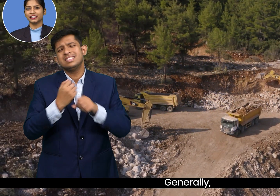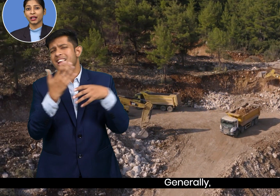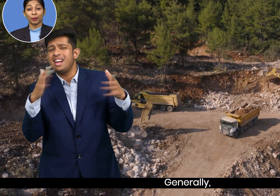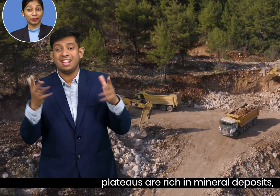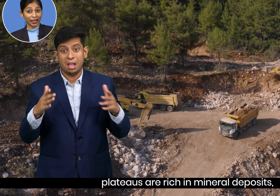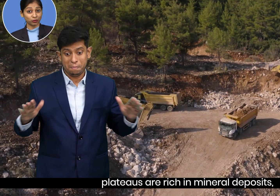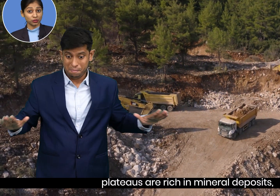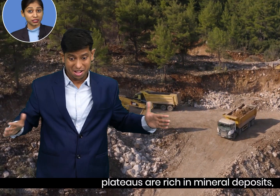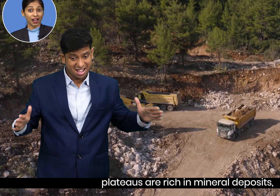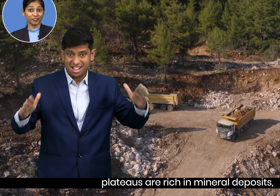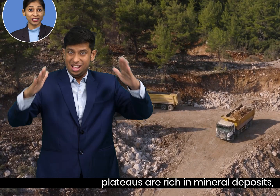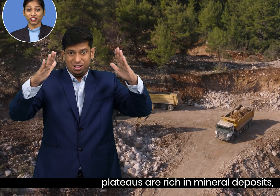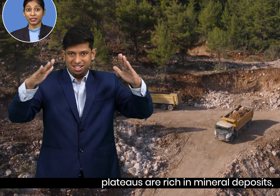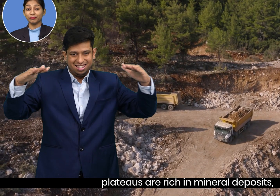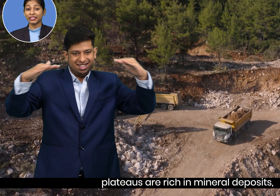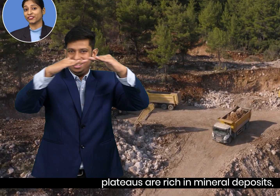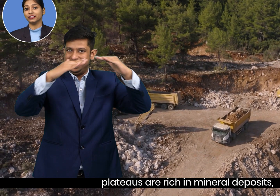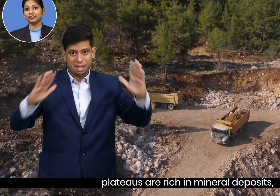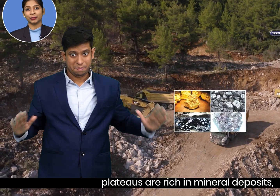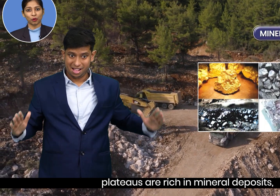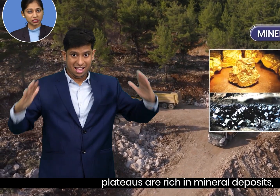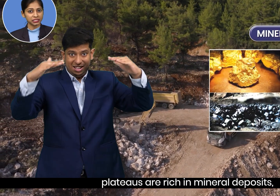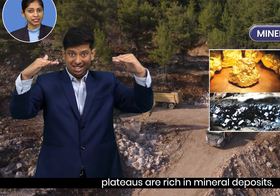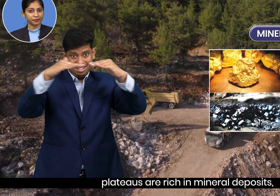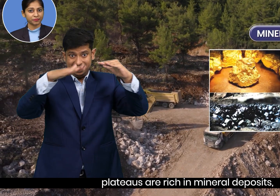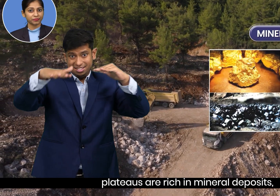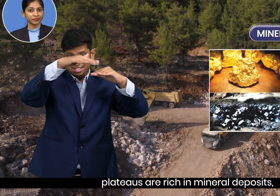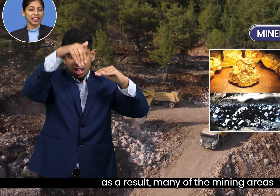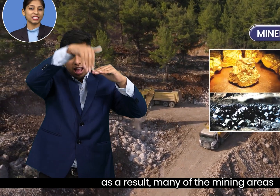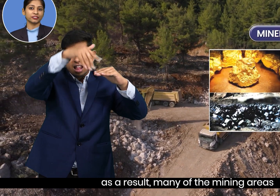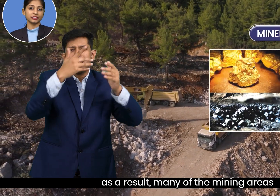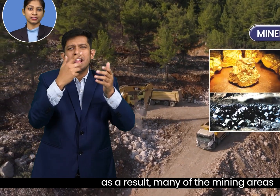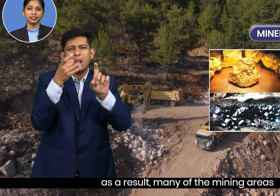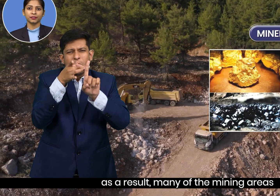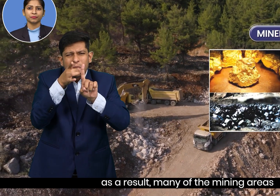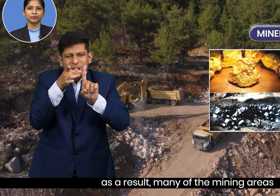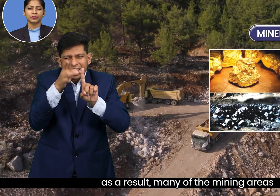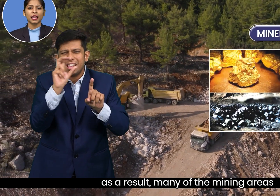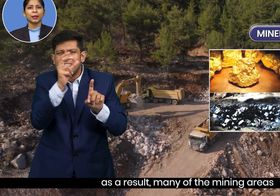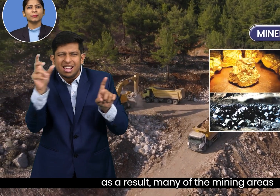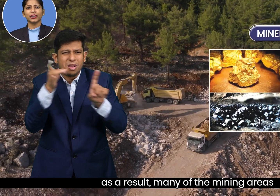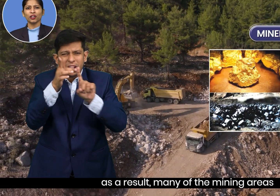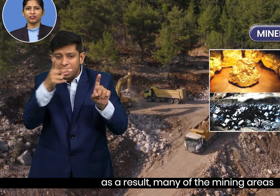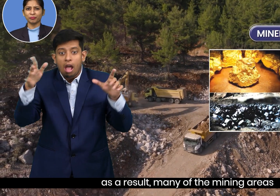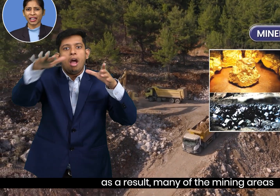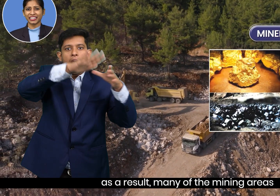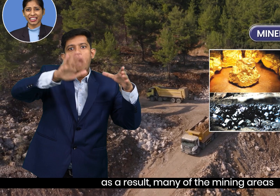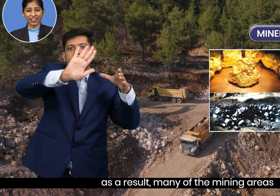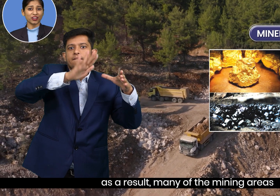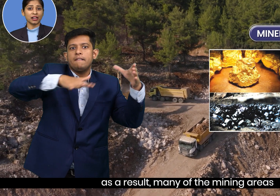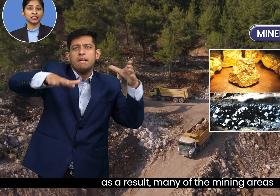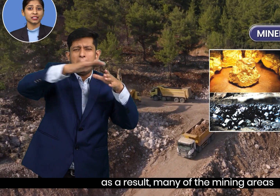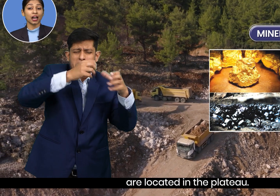Generally, plateaus are rich in mineral deposits. As a result, many of the